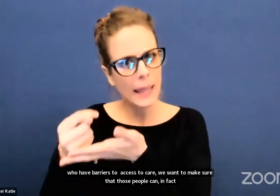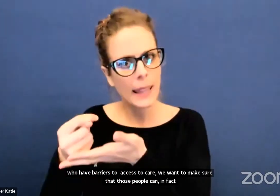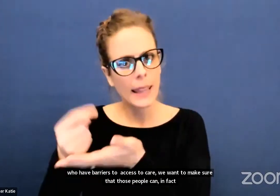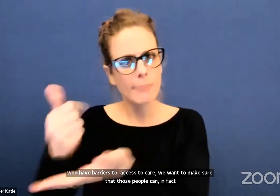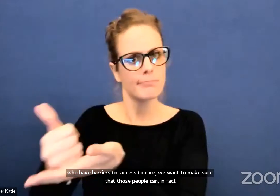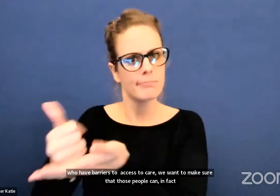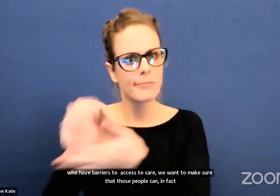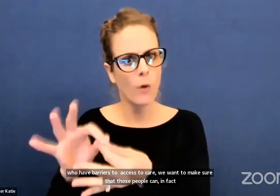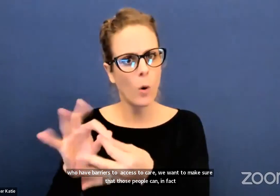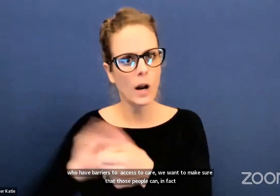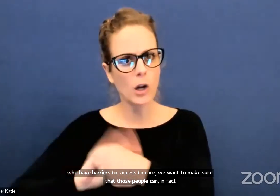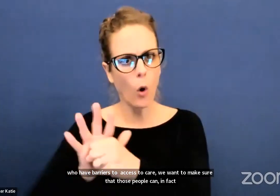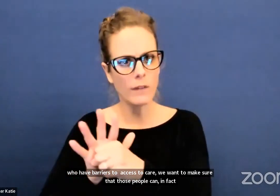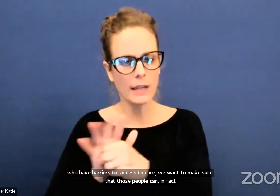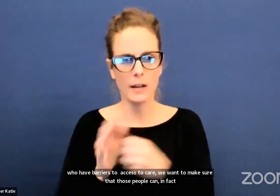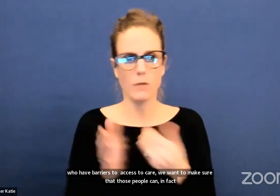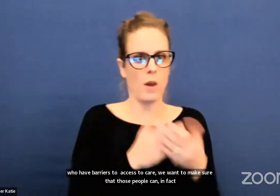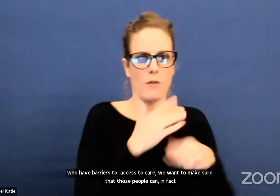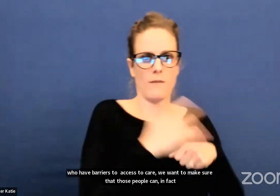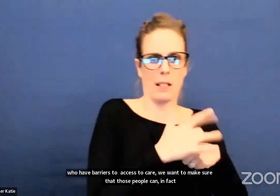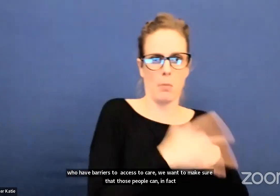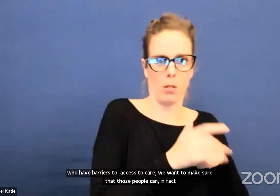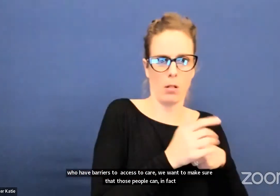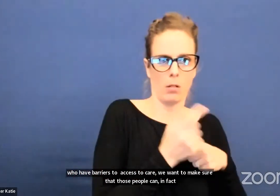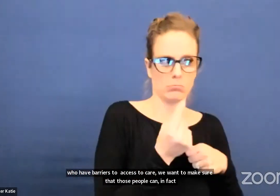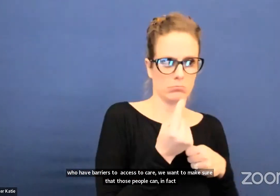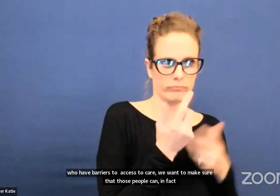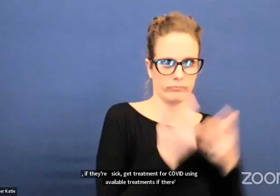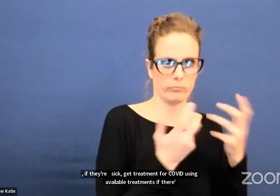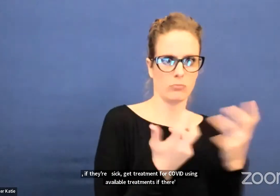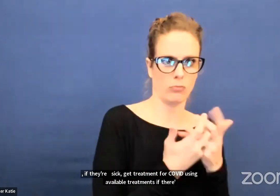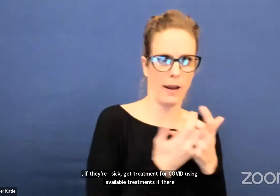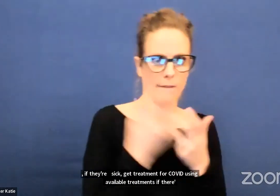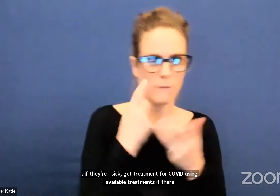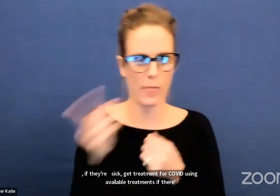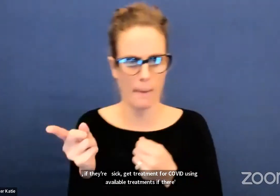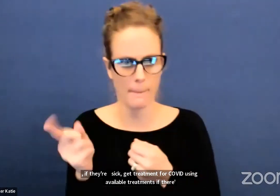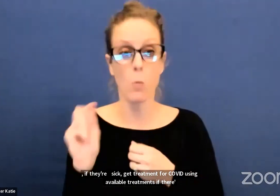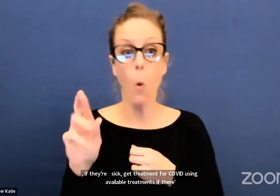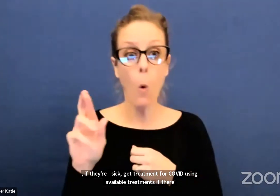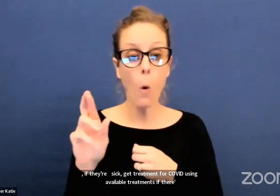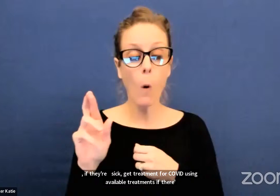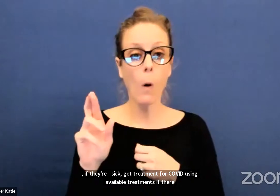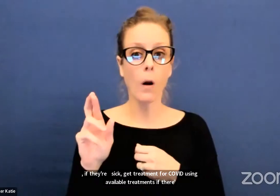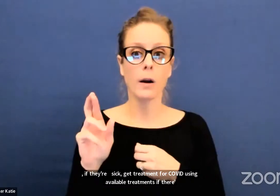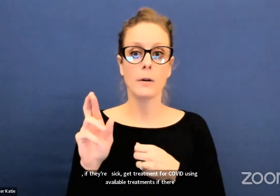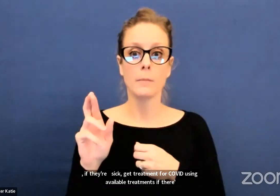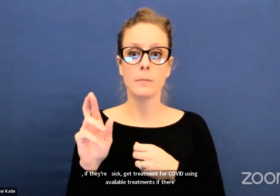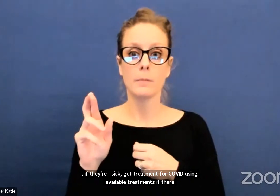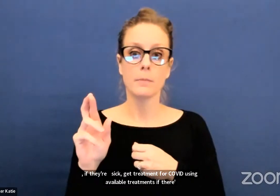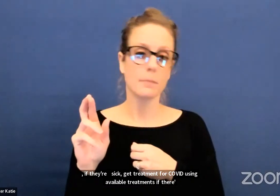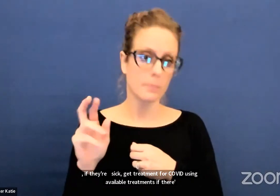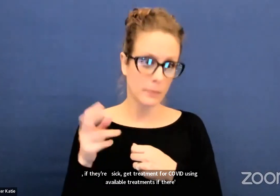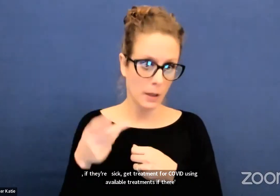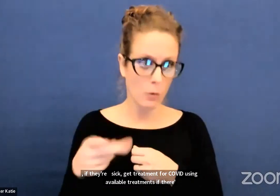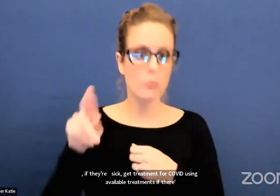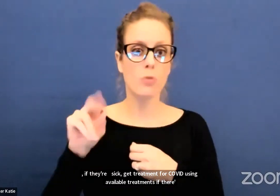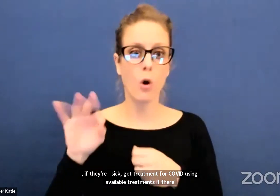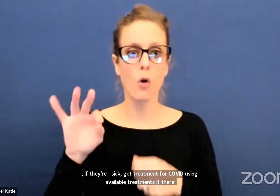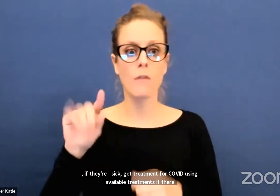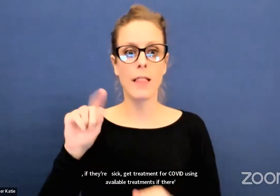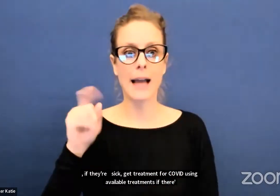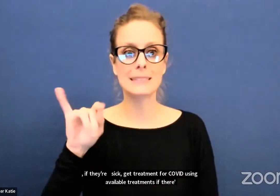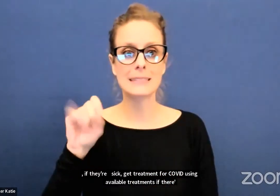COVID using the available treatments if there's one that's right for them, or get pre-exposure prophylaxis. There's a medication now that you can